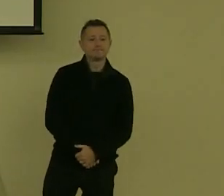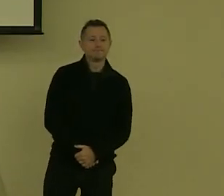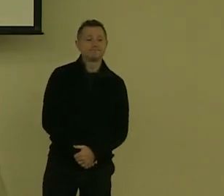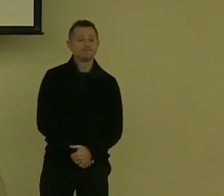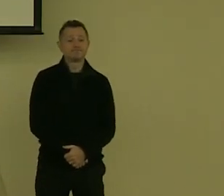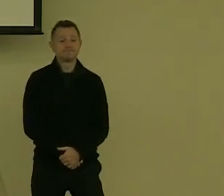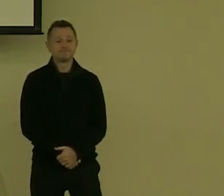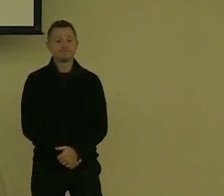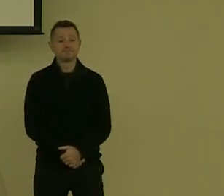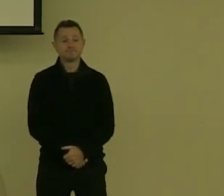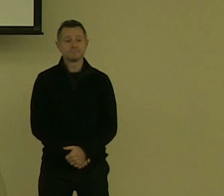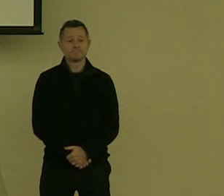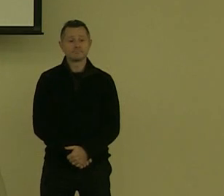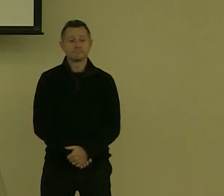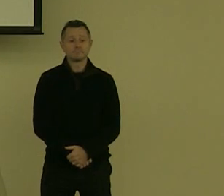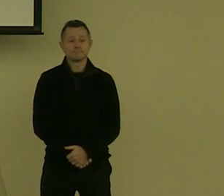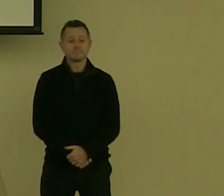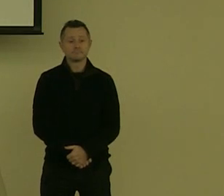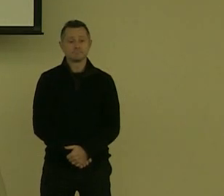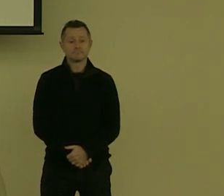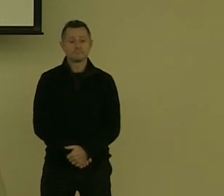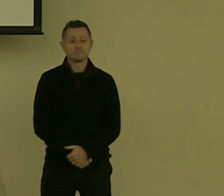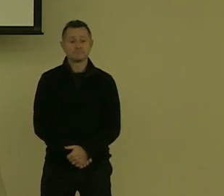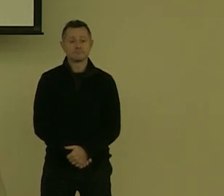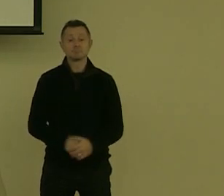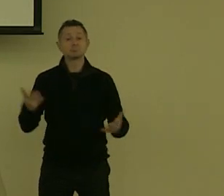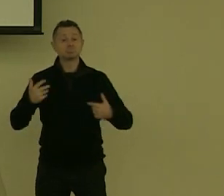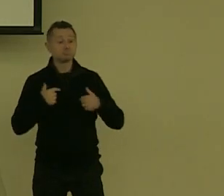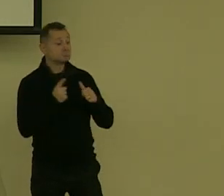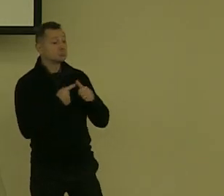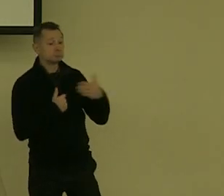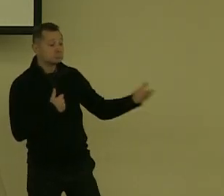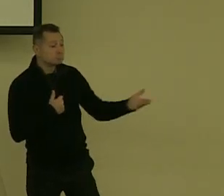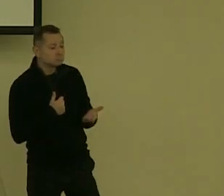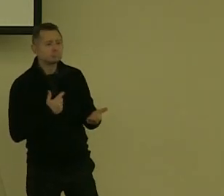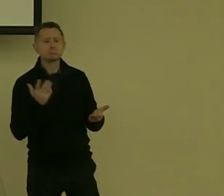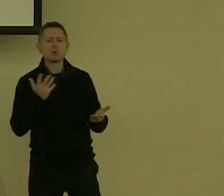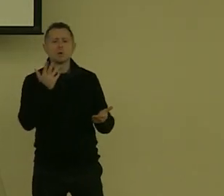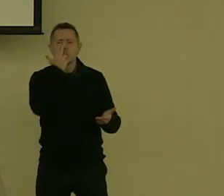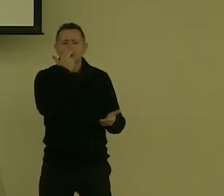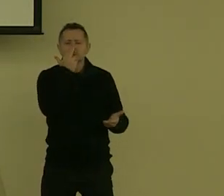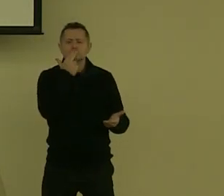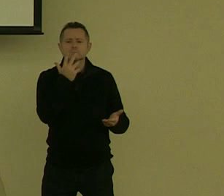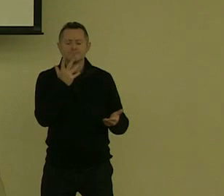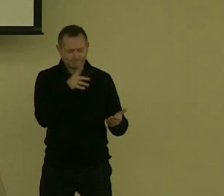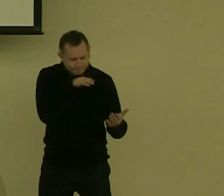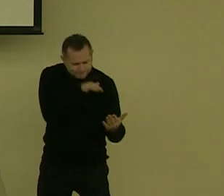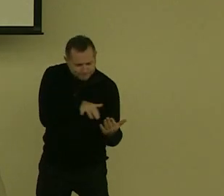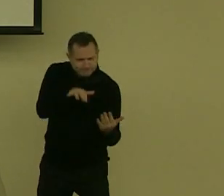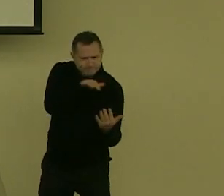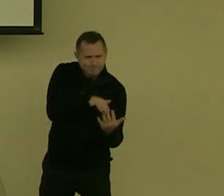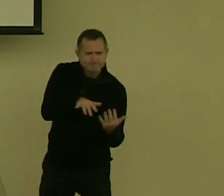comic studies and comic scholarship, what did or do you think that is? Karen